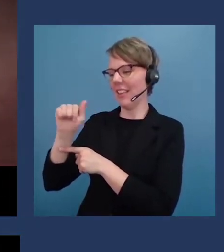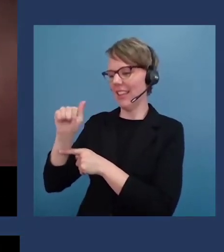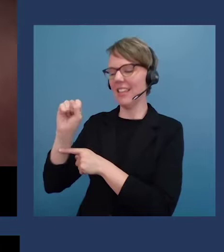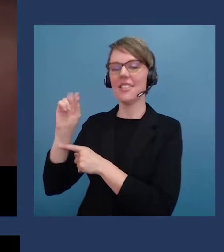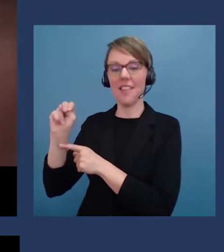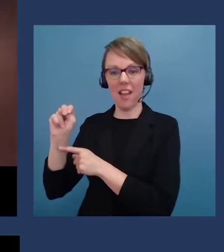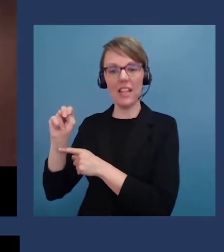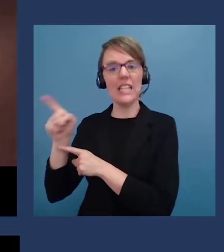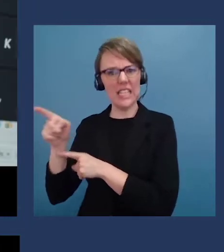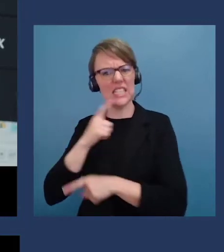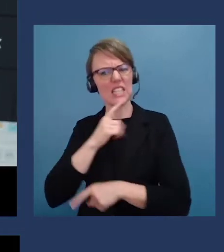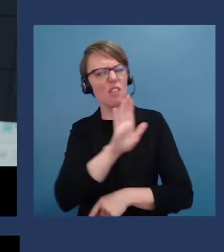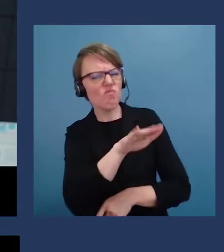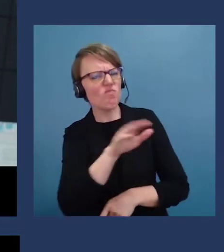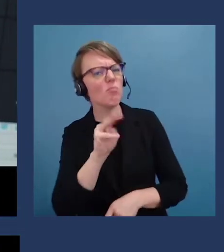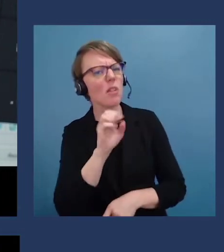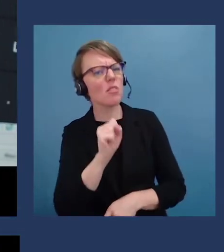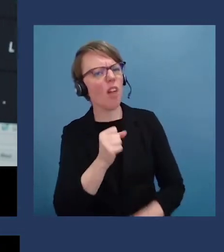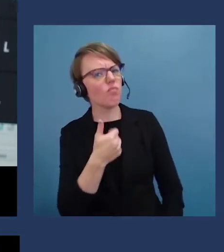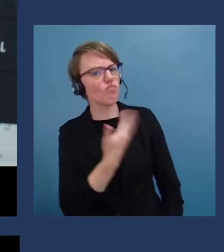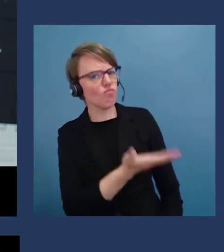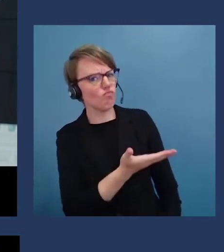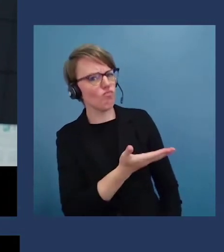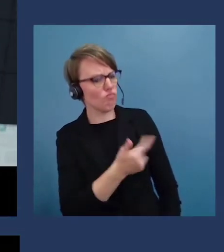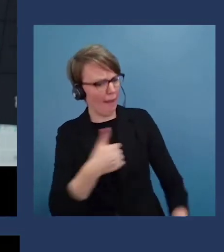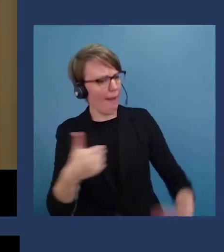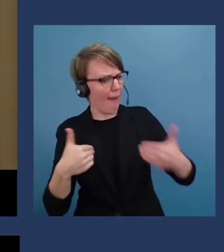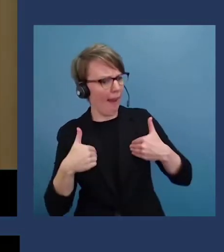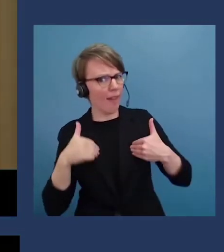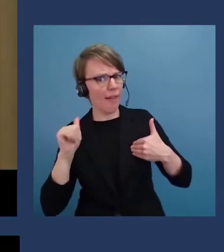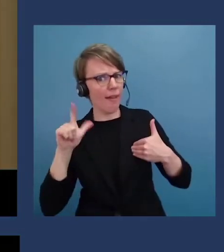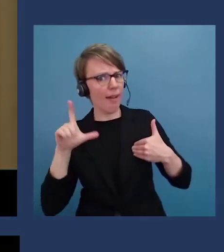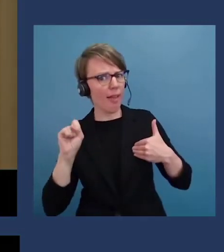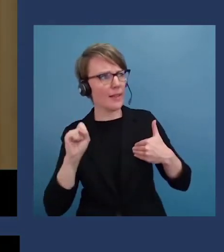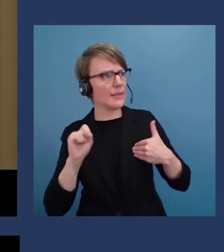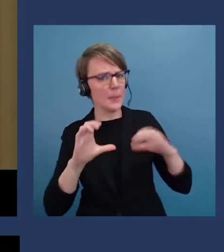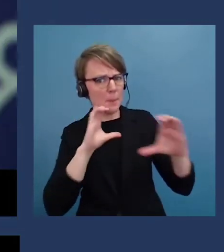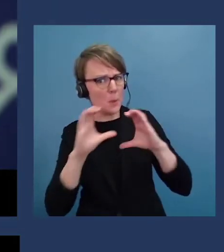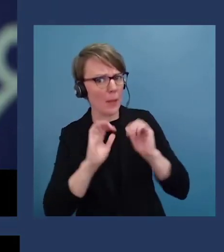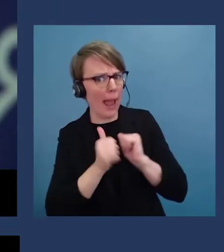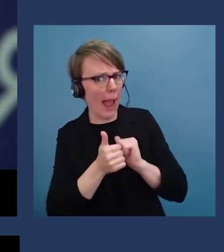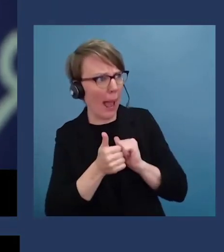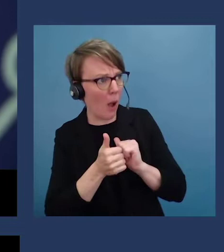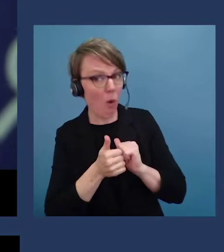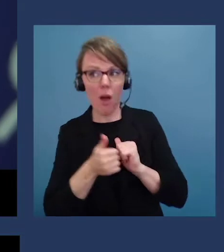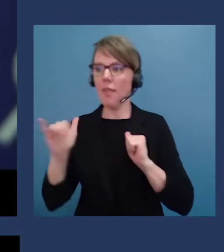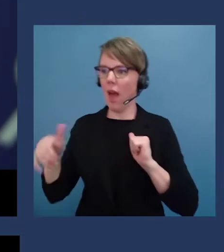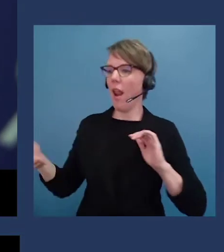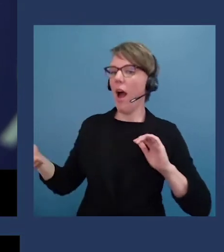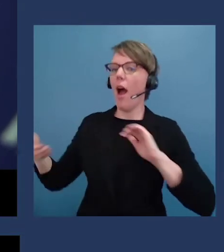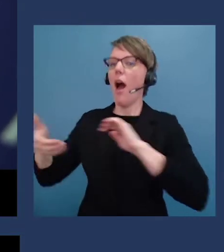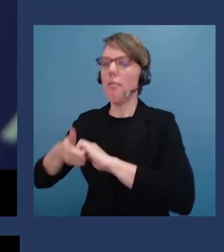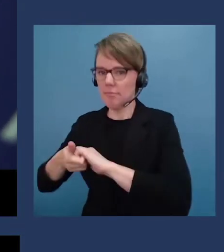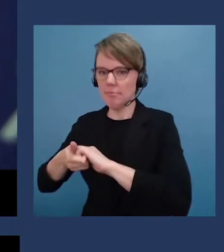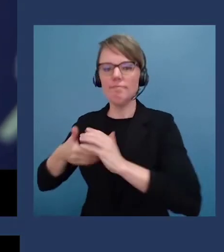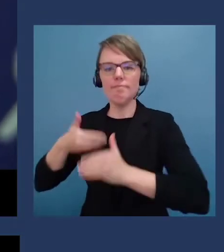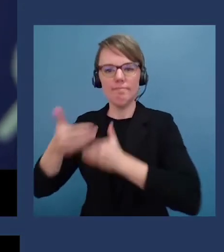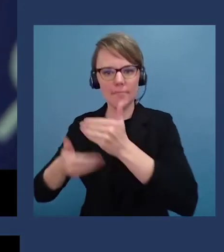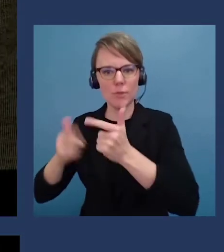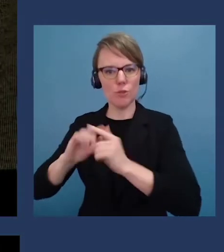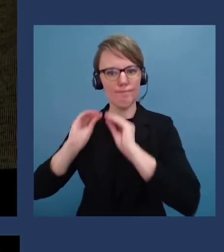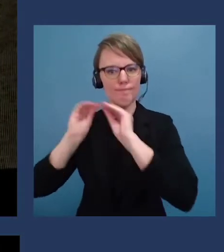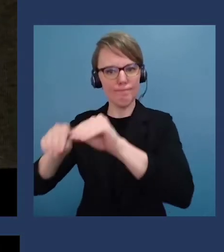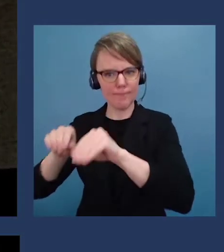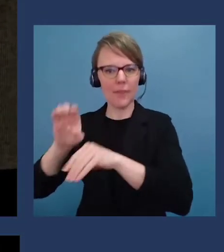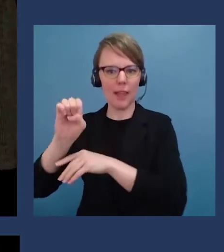take the culture element. And then that allows you to build all the capability, which we need a lot of. But before capability, you